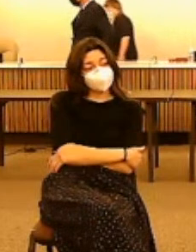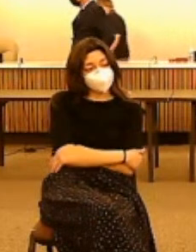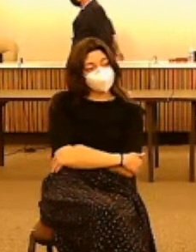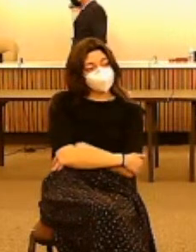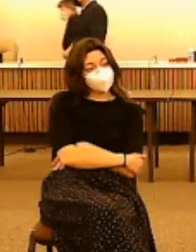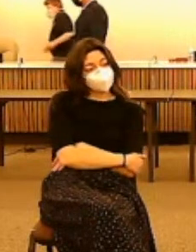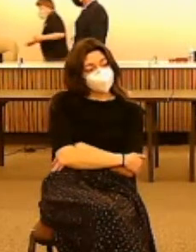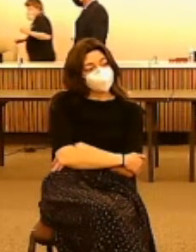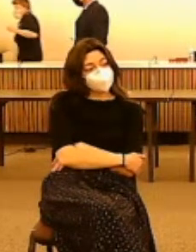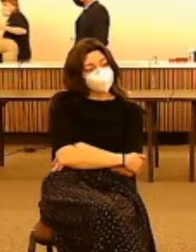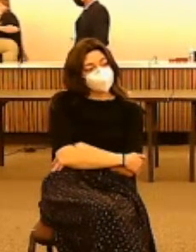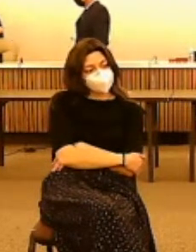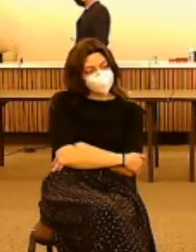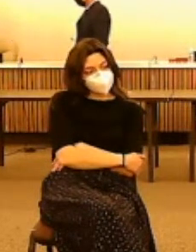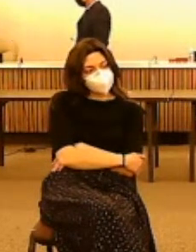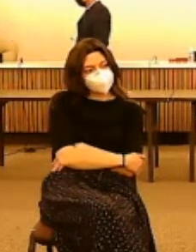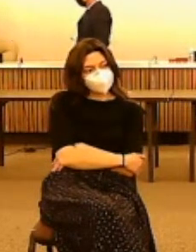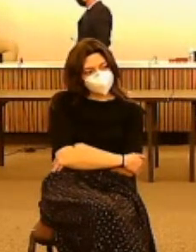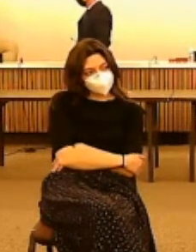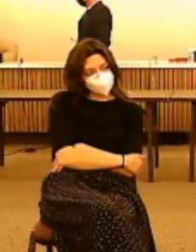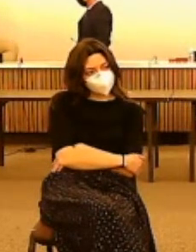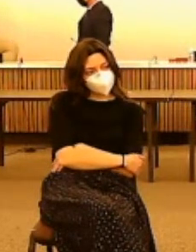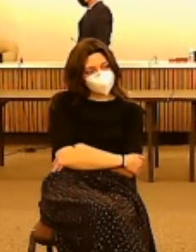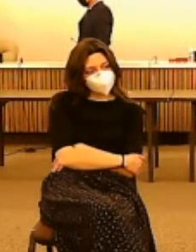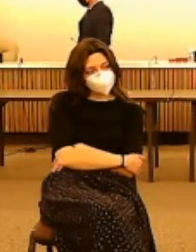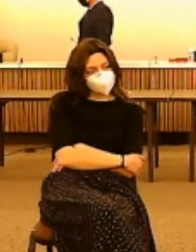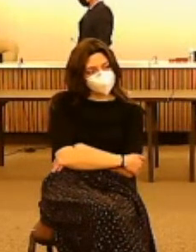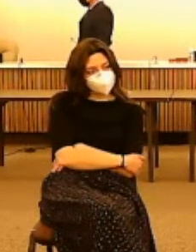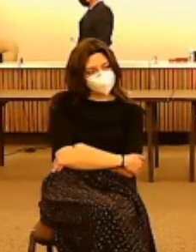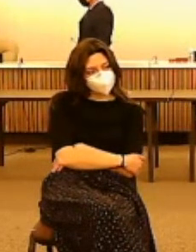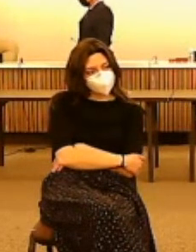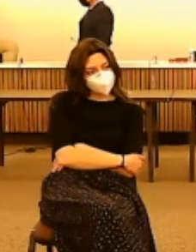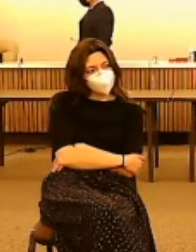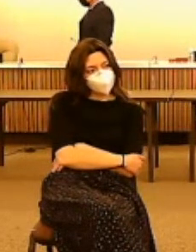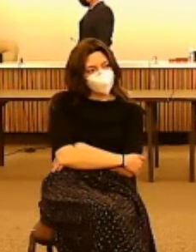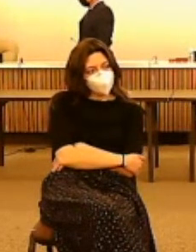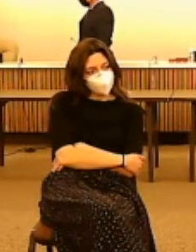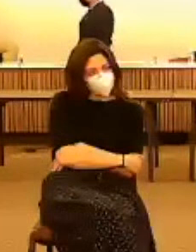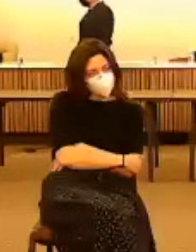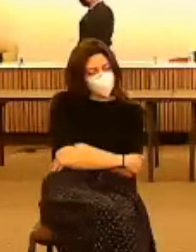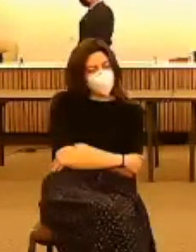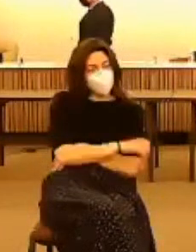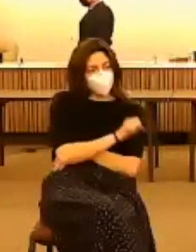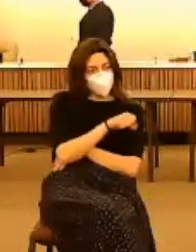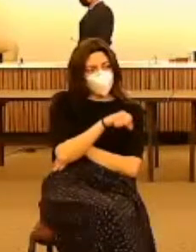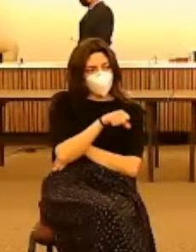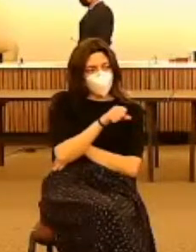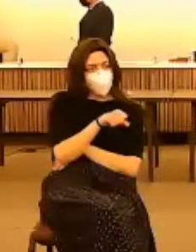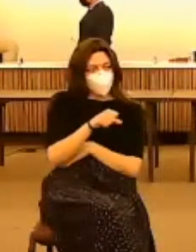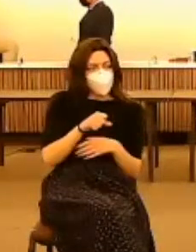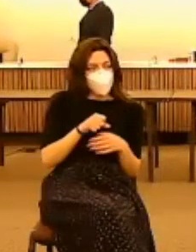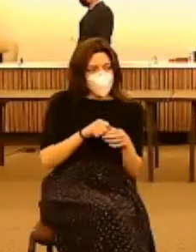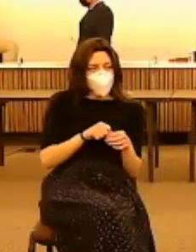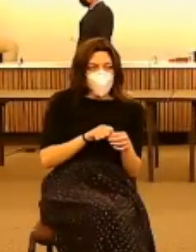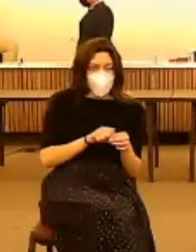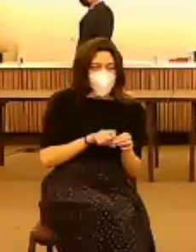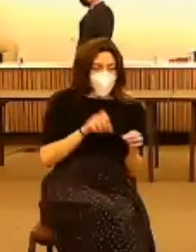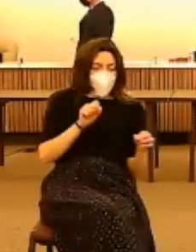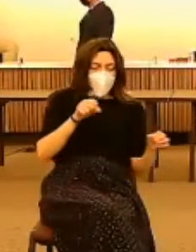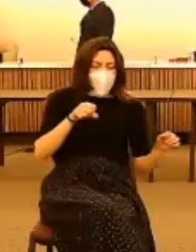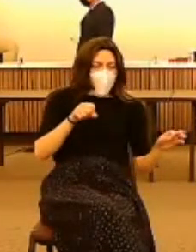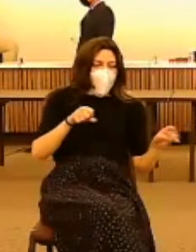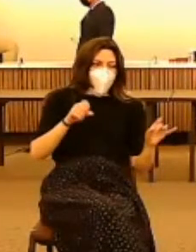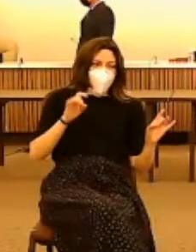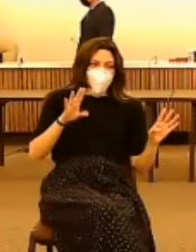yeah. And because she was telling us and I was like, I don't know with real estate, you know, I work